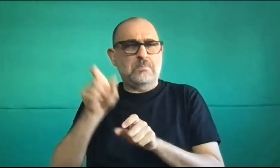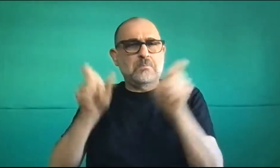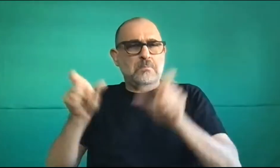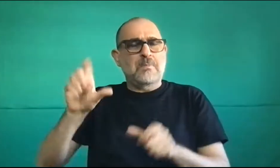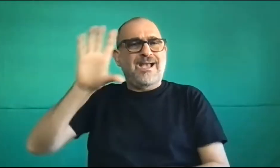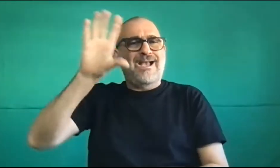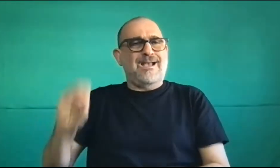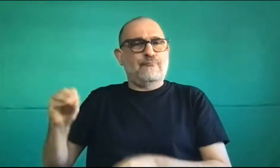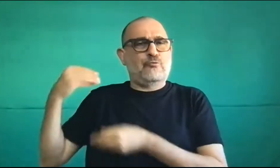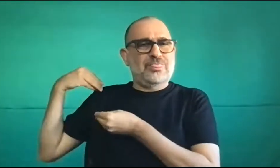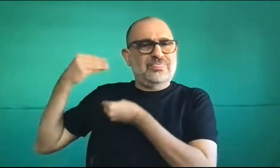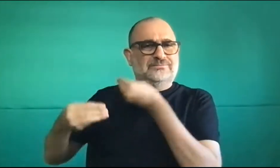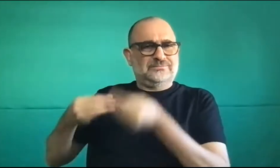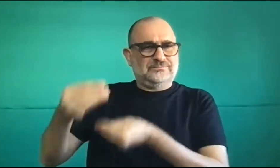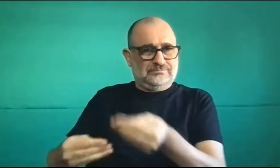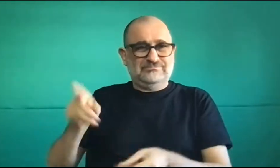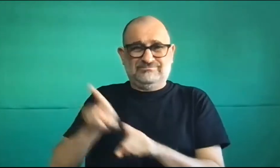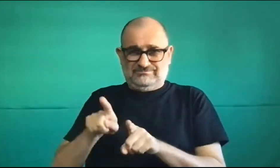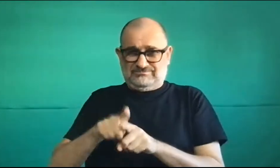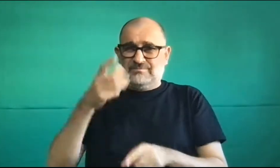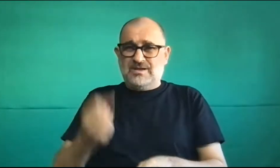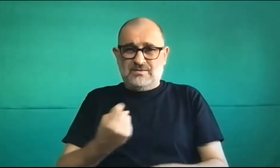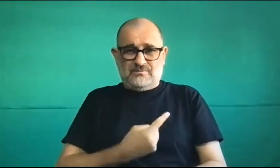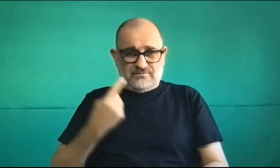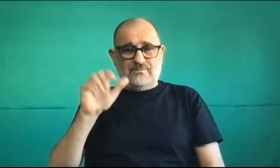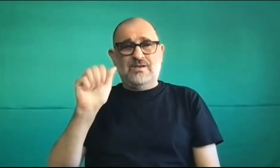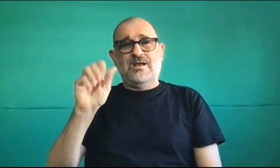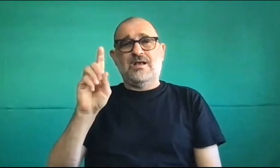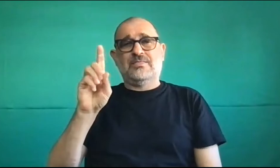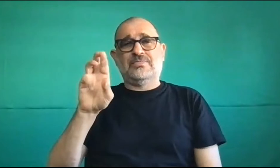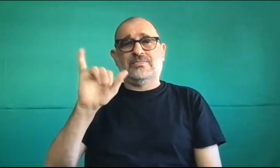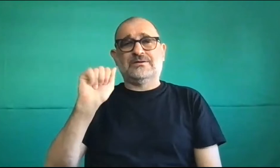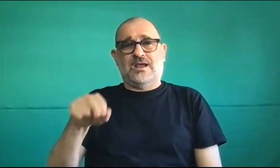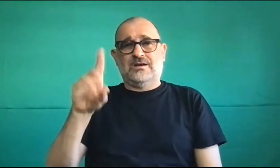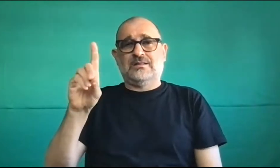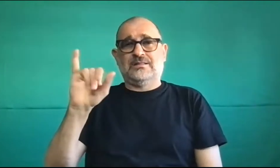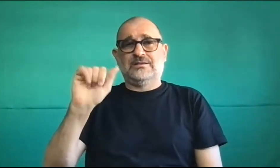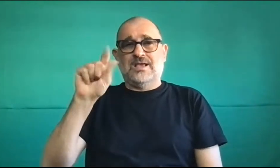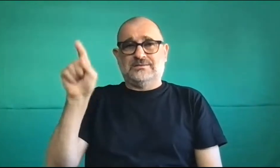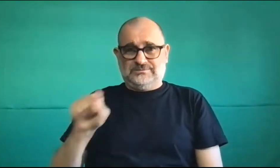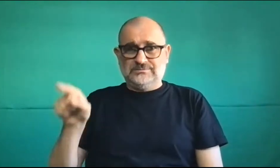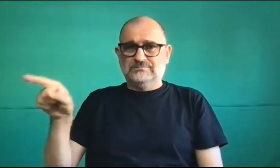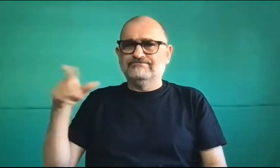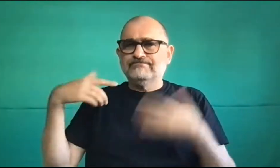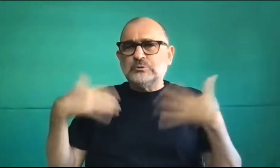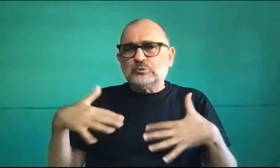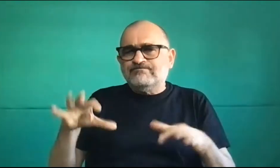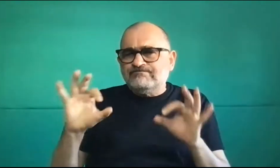evaluator within PAHO in Ecuador. We also have our colleague from FAO, John